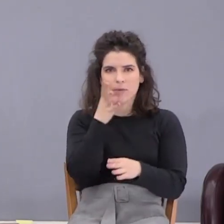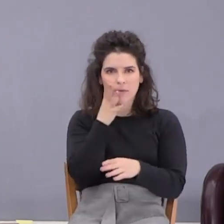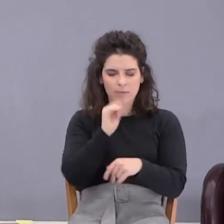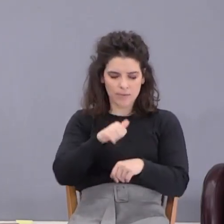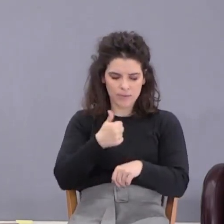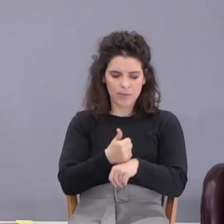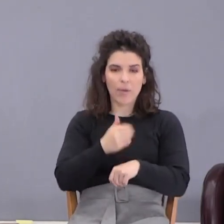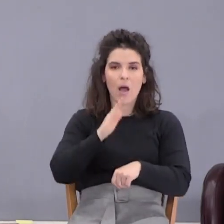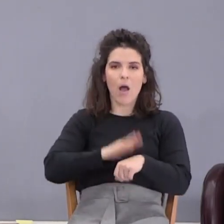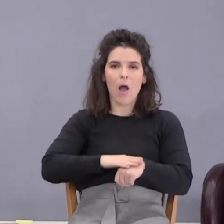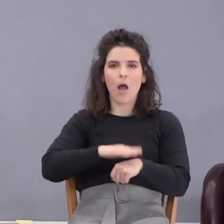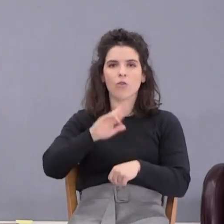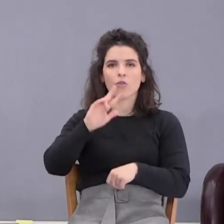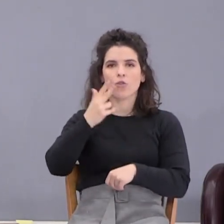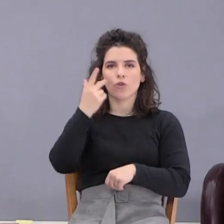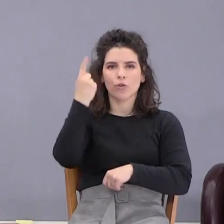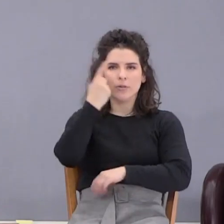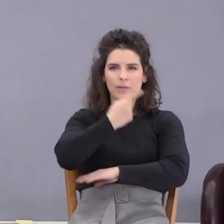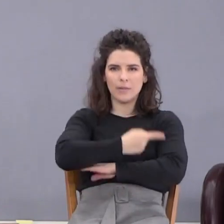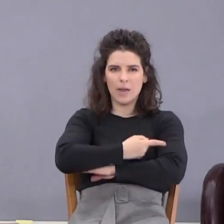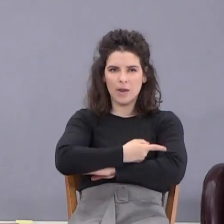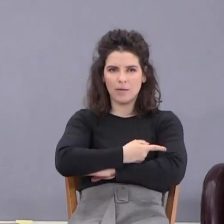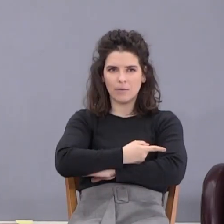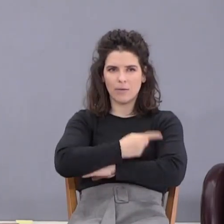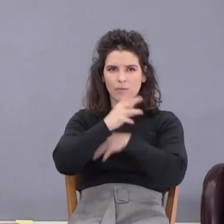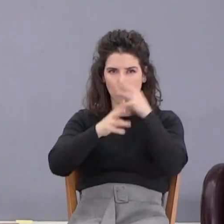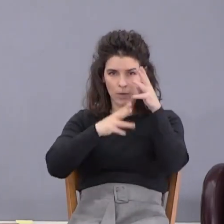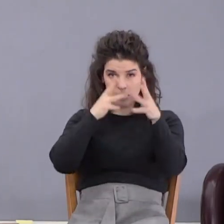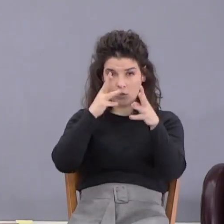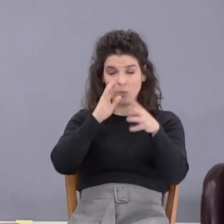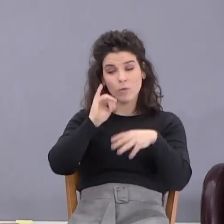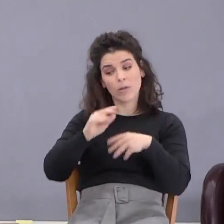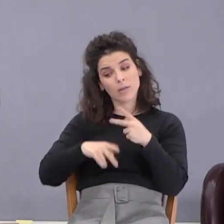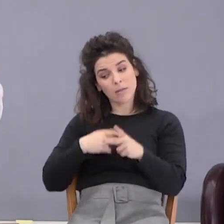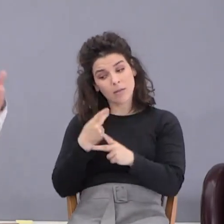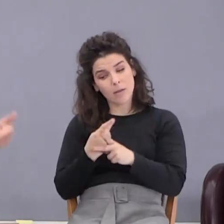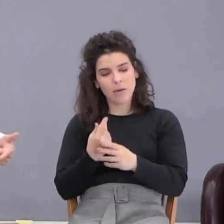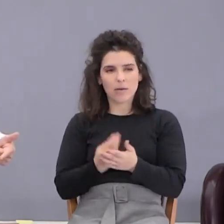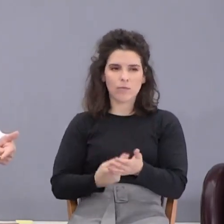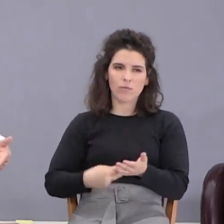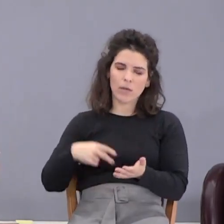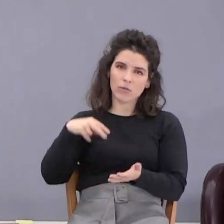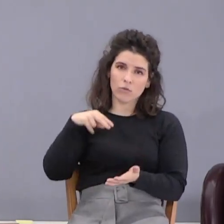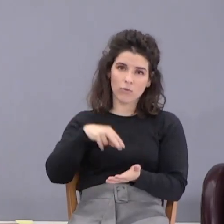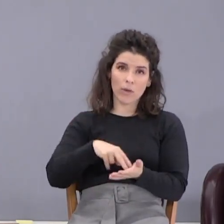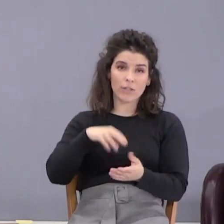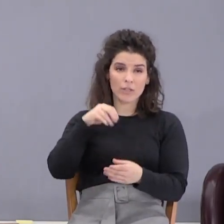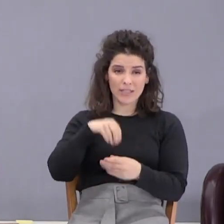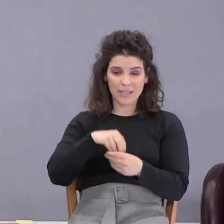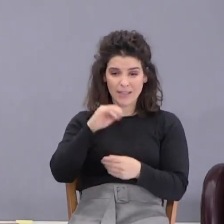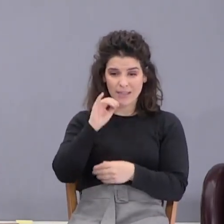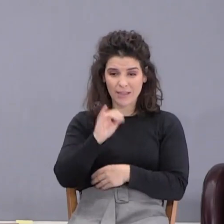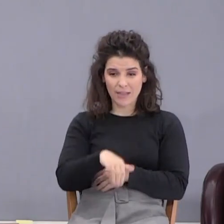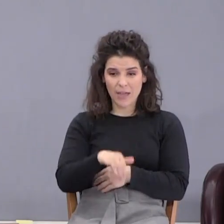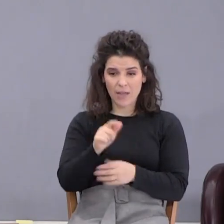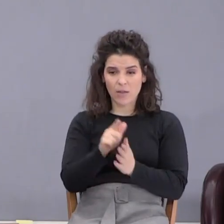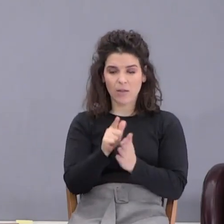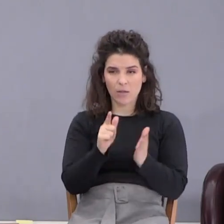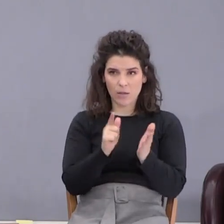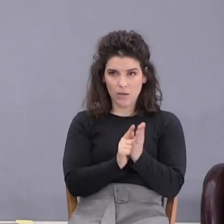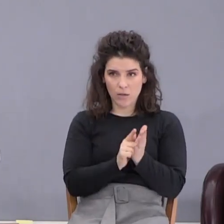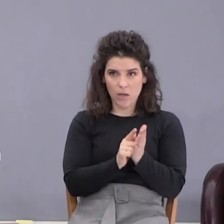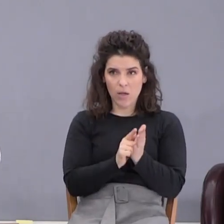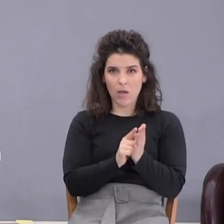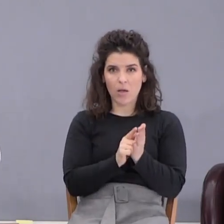instituted on the third day, which is a type of resurrection, in that the laws